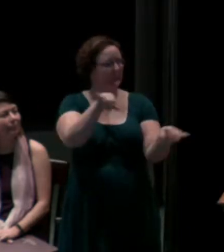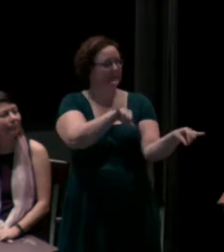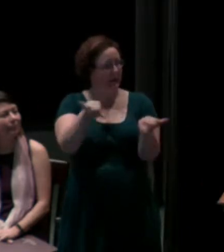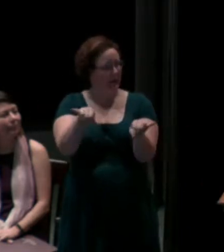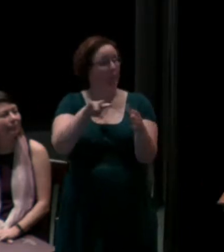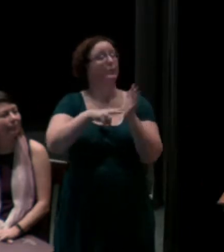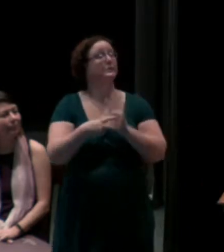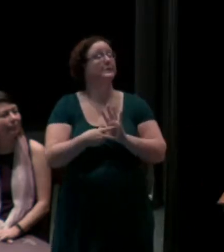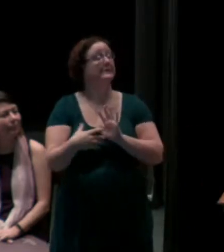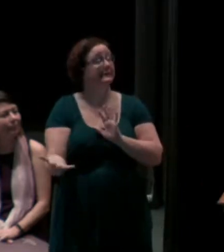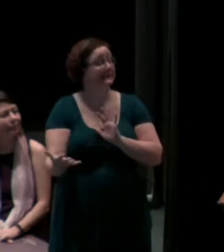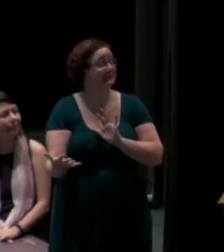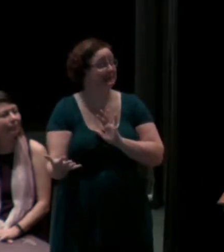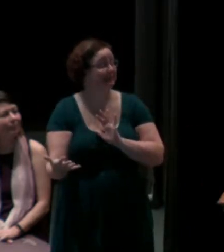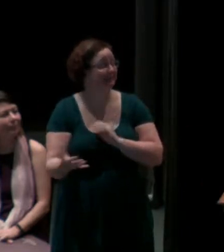leads to